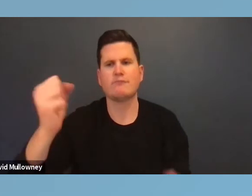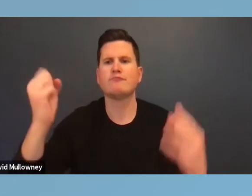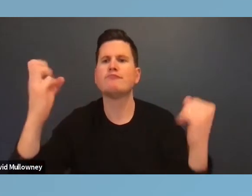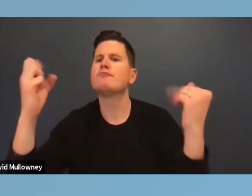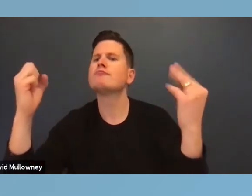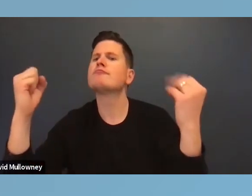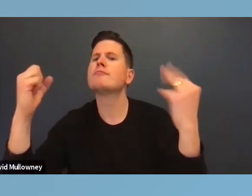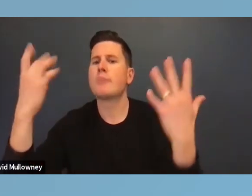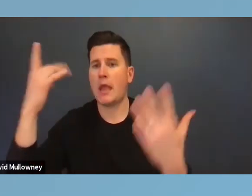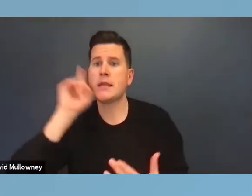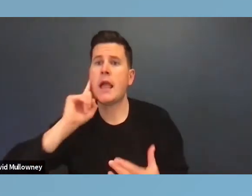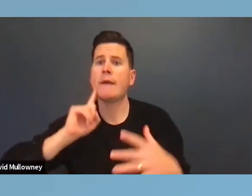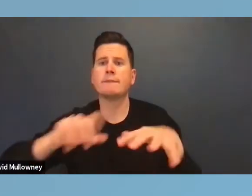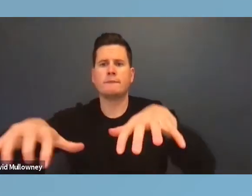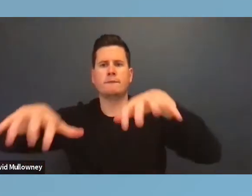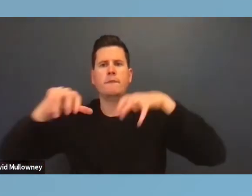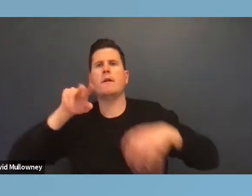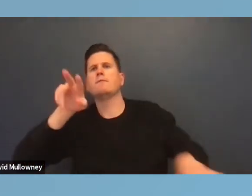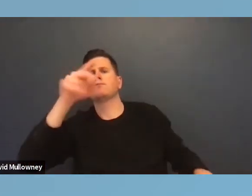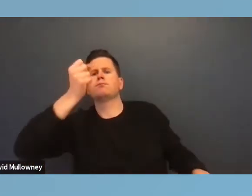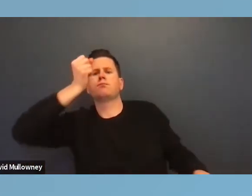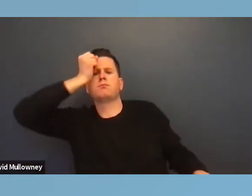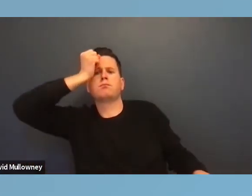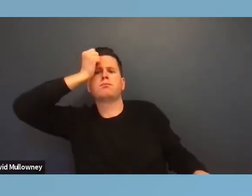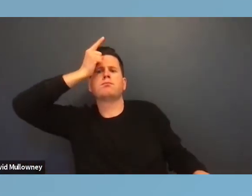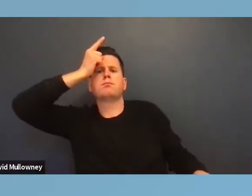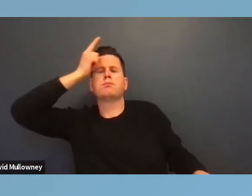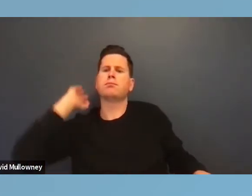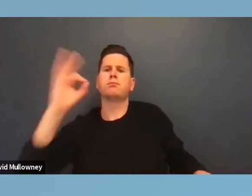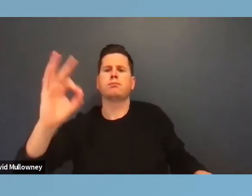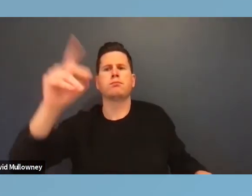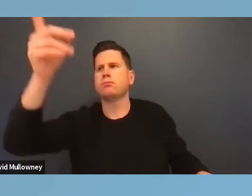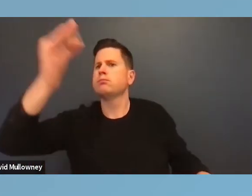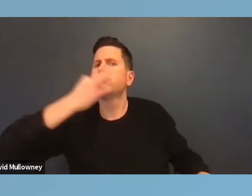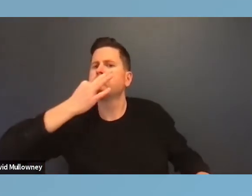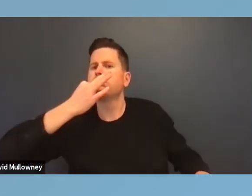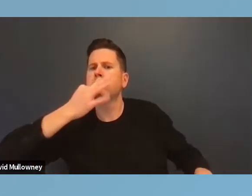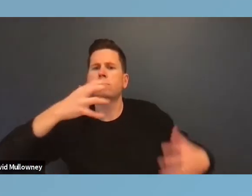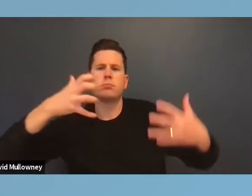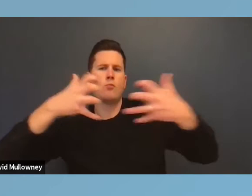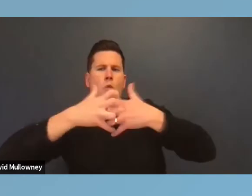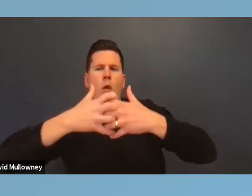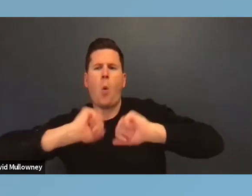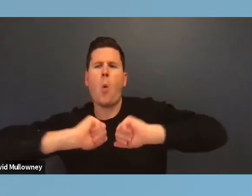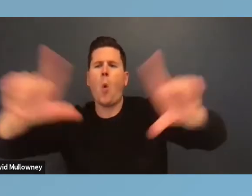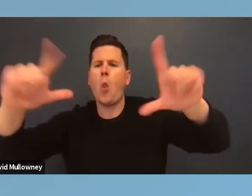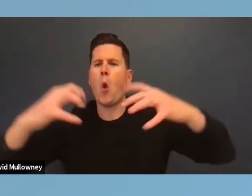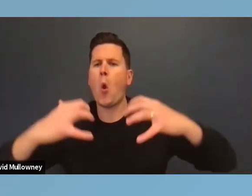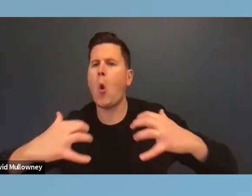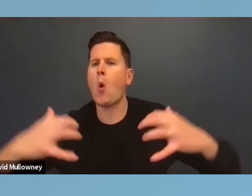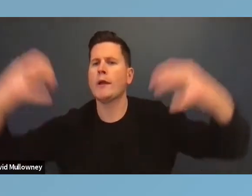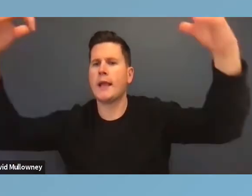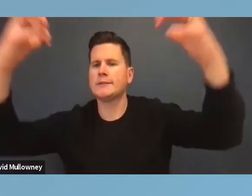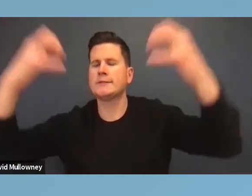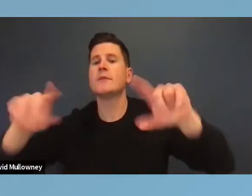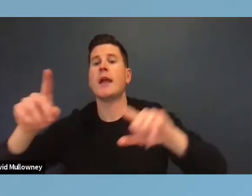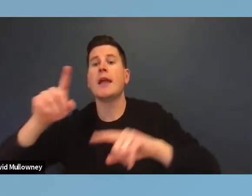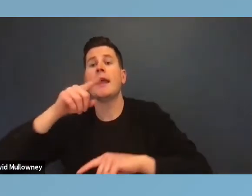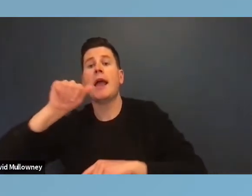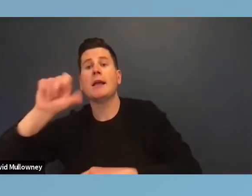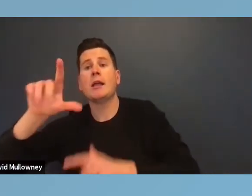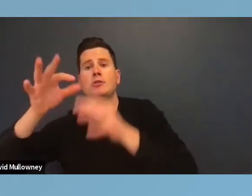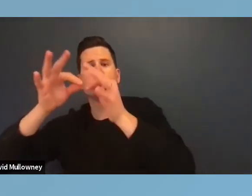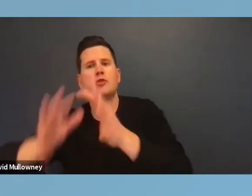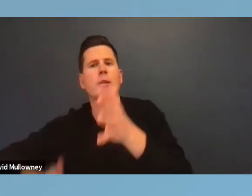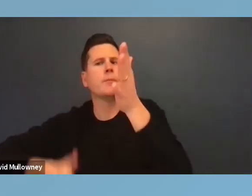next to them signing is usually a deaf person, a CDI, and the deaf people in the audience can completely understand what